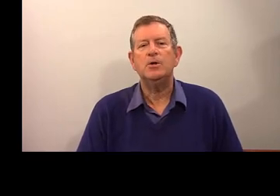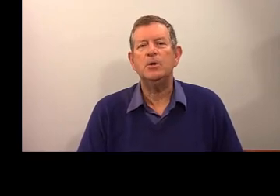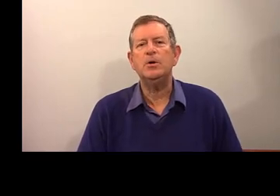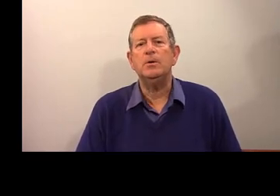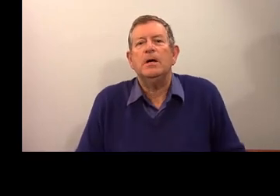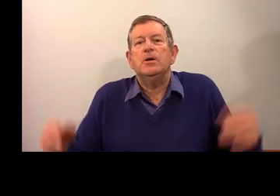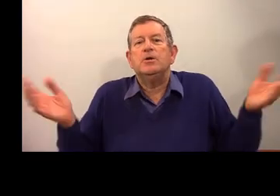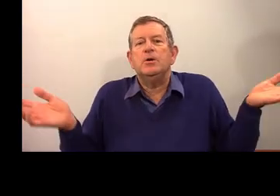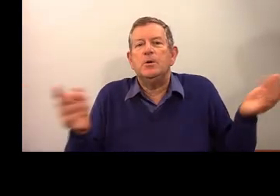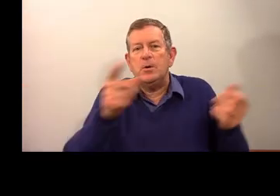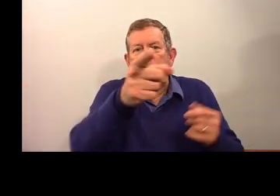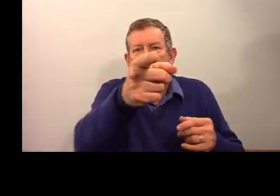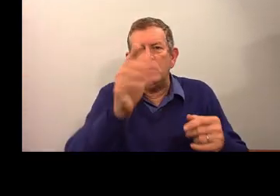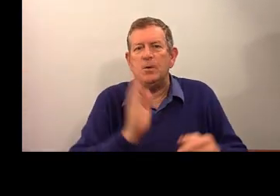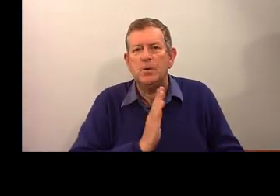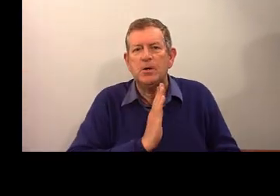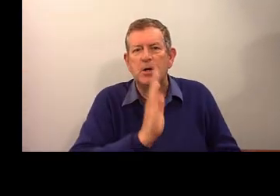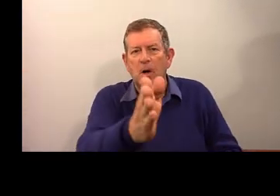Do you